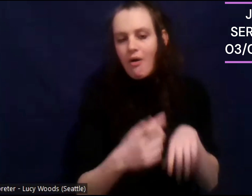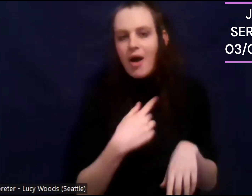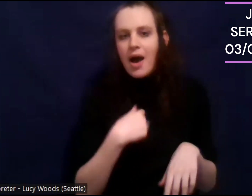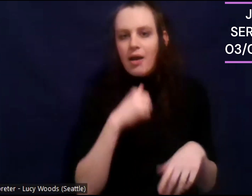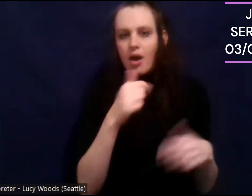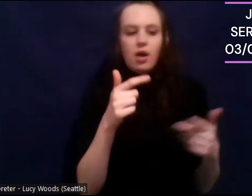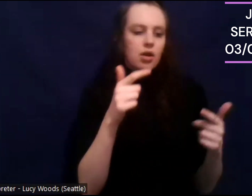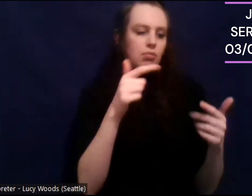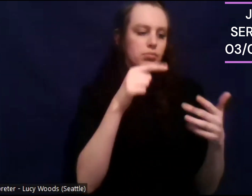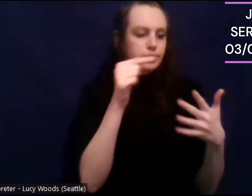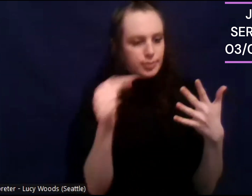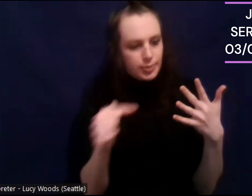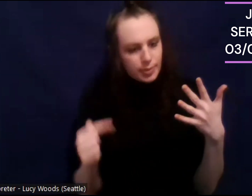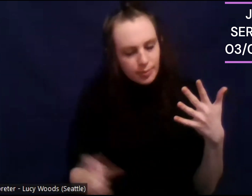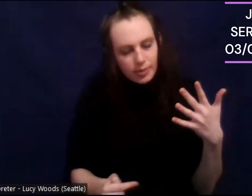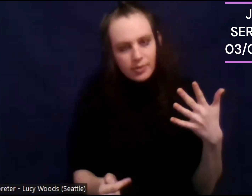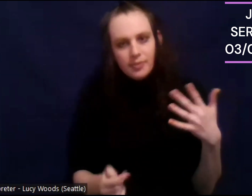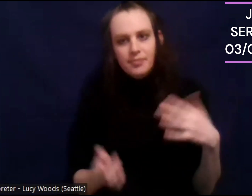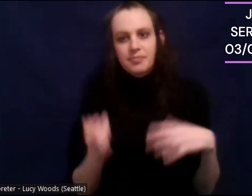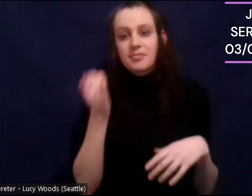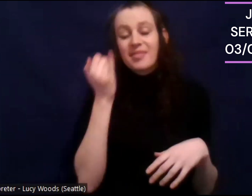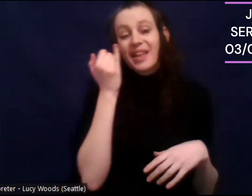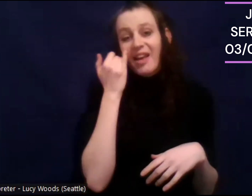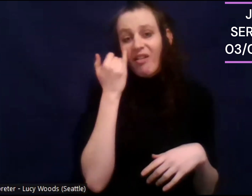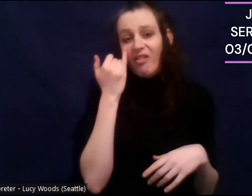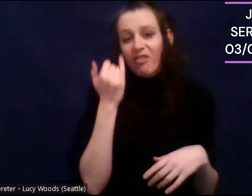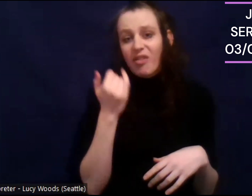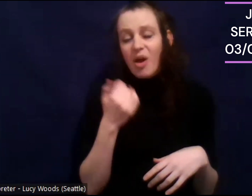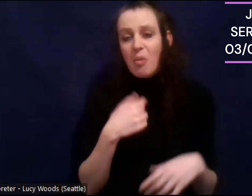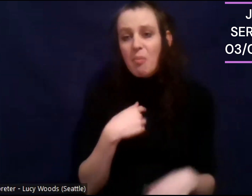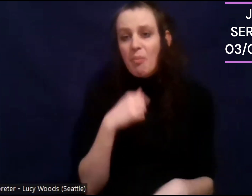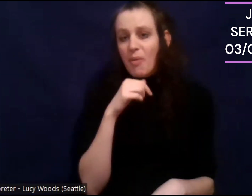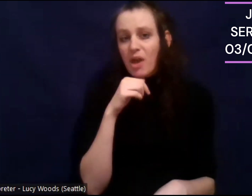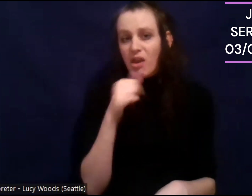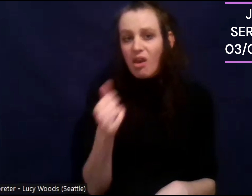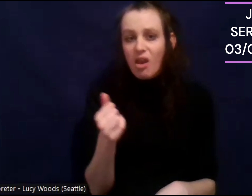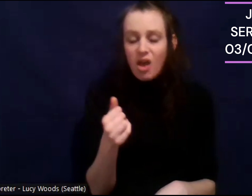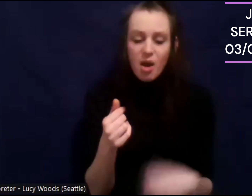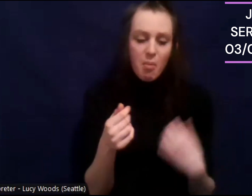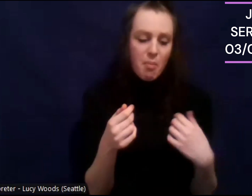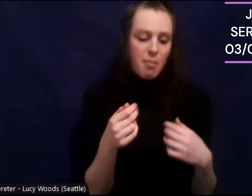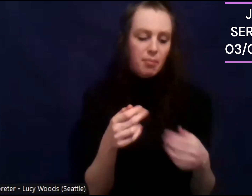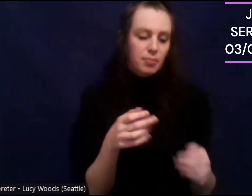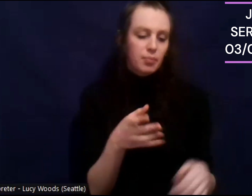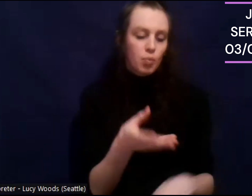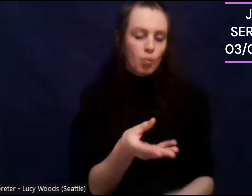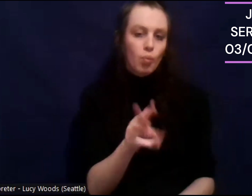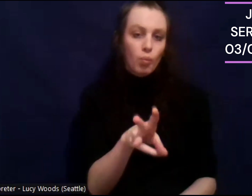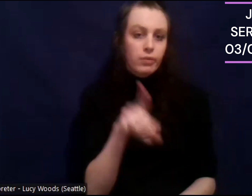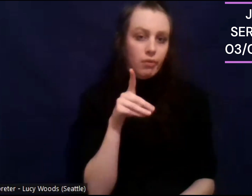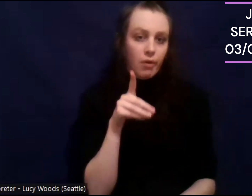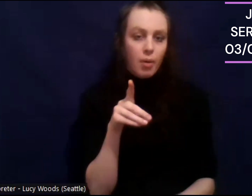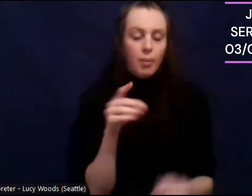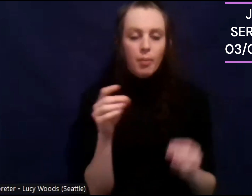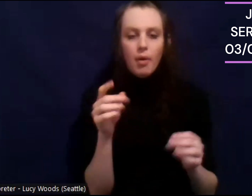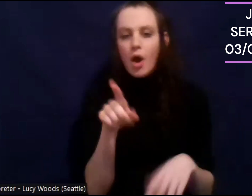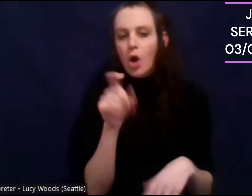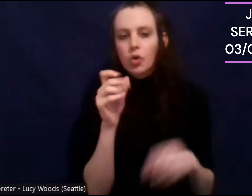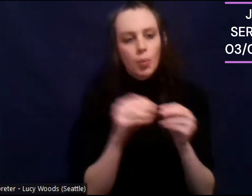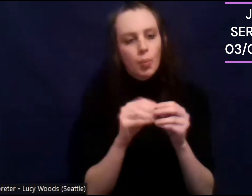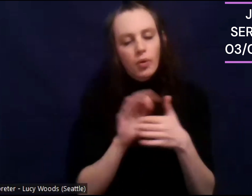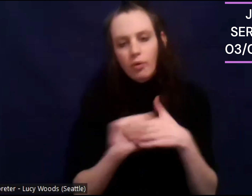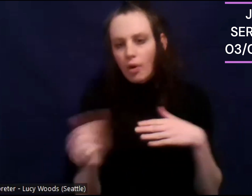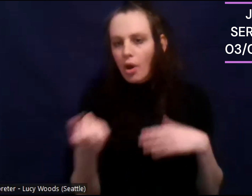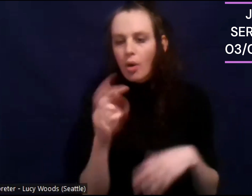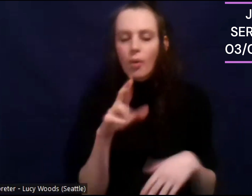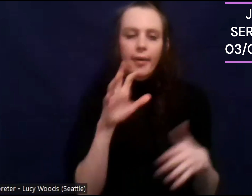be as bad. If I don't pull out, an extra $100 from the ATM, or I freeze my debit card